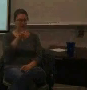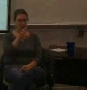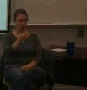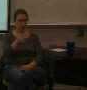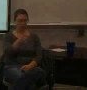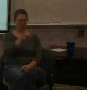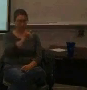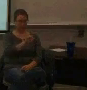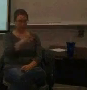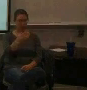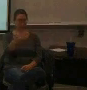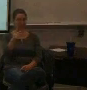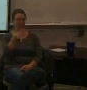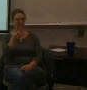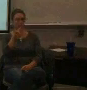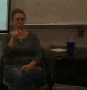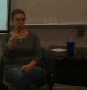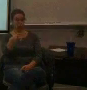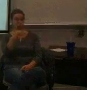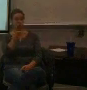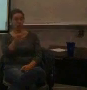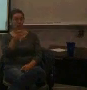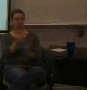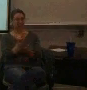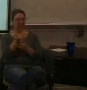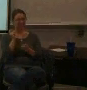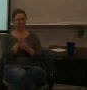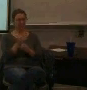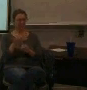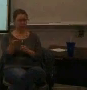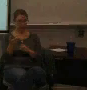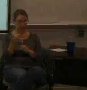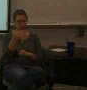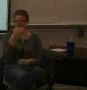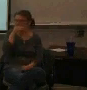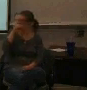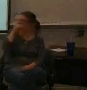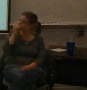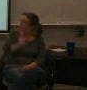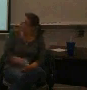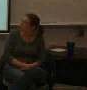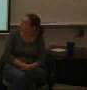and hydrophobic there, that solidifies things.